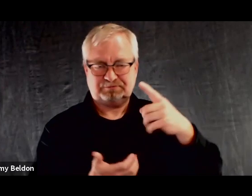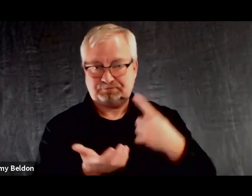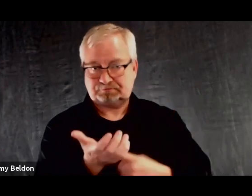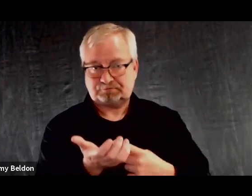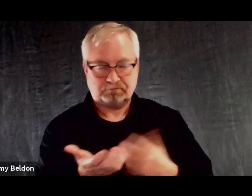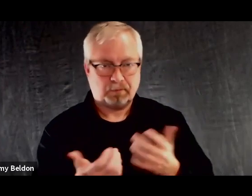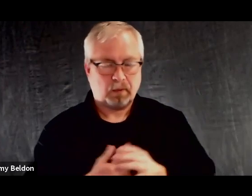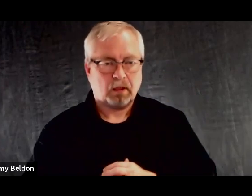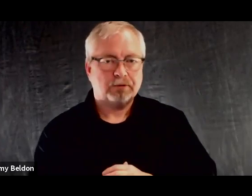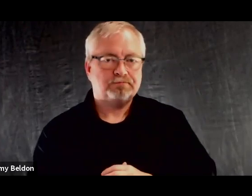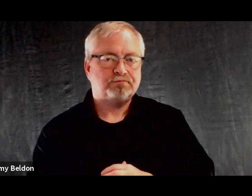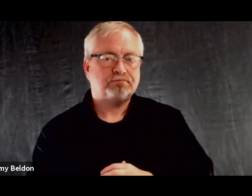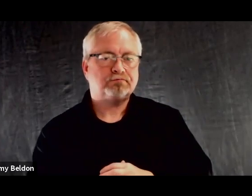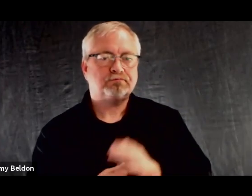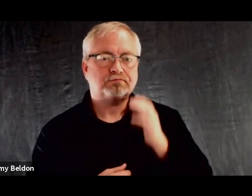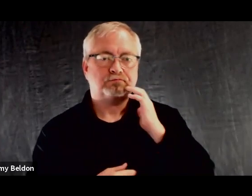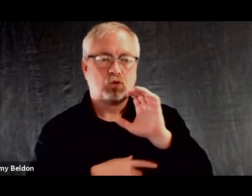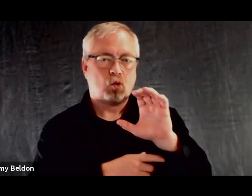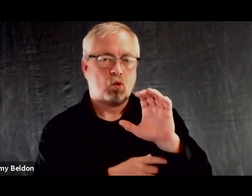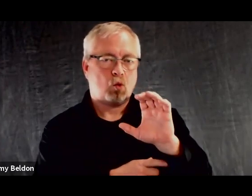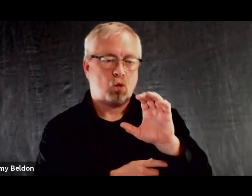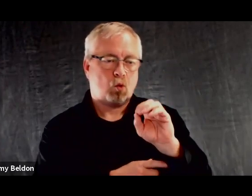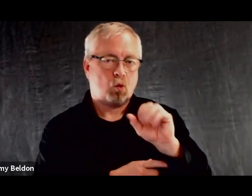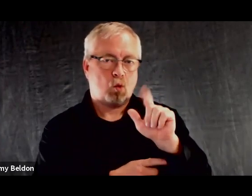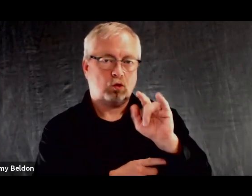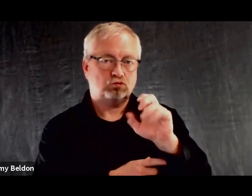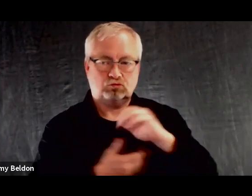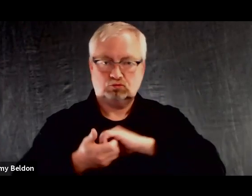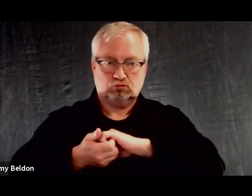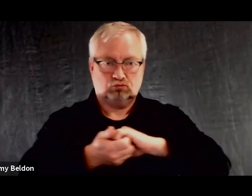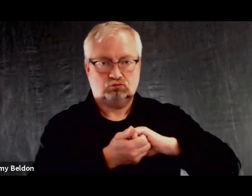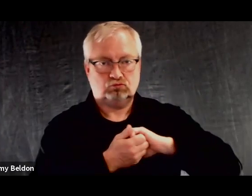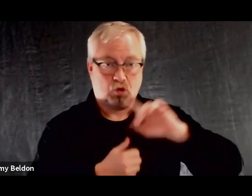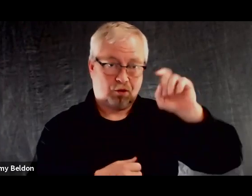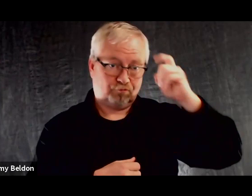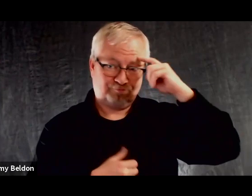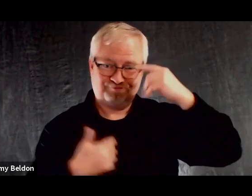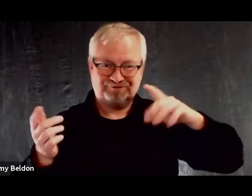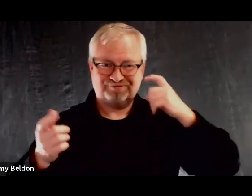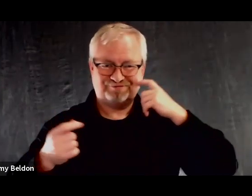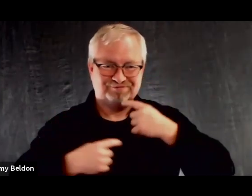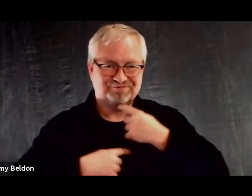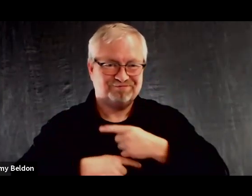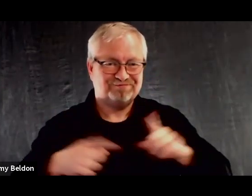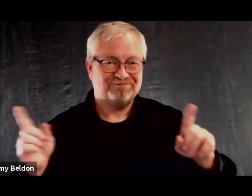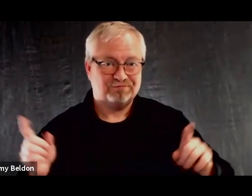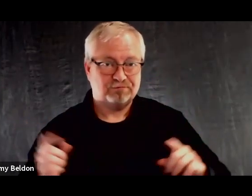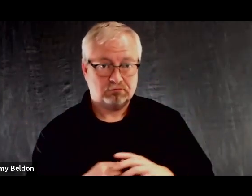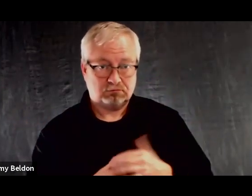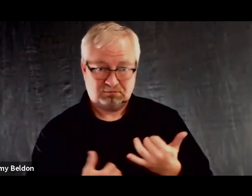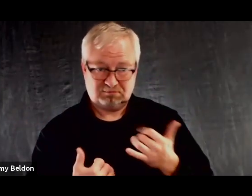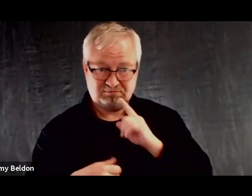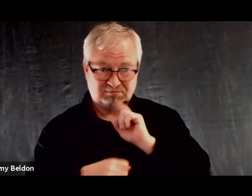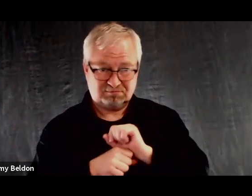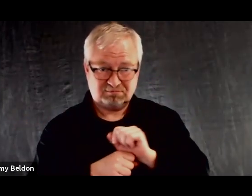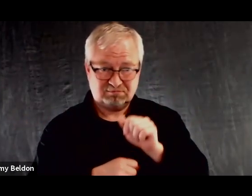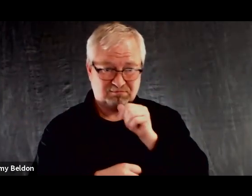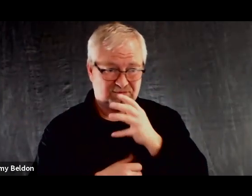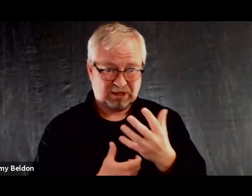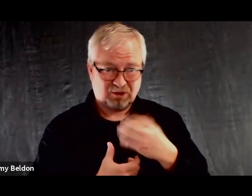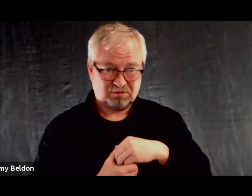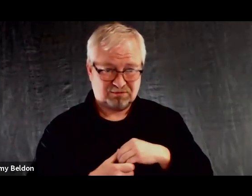announced today. The fact that it does not include some of our neighboring states, the Dakotas, Iowa, what does that say about